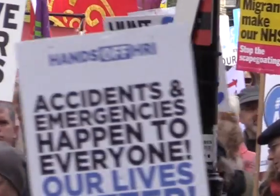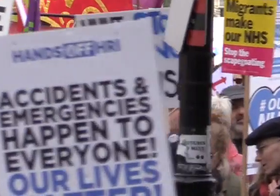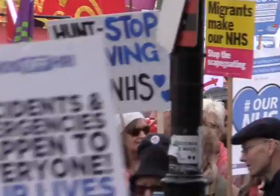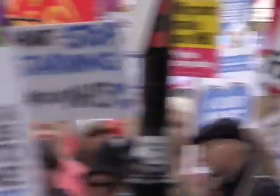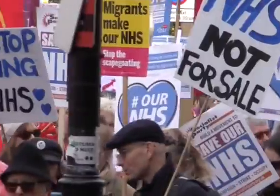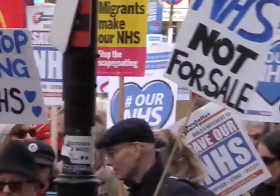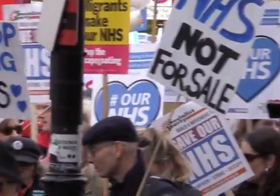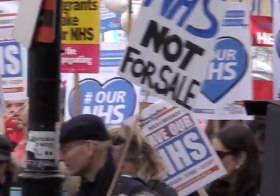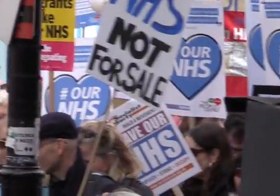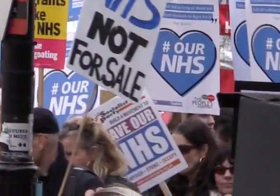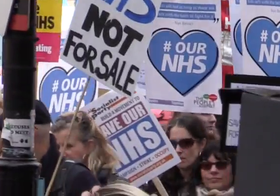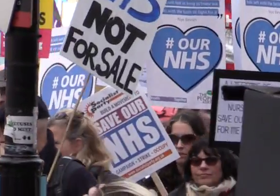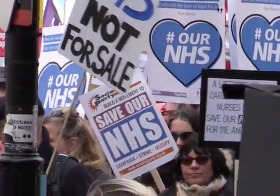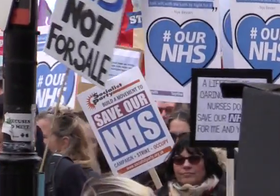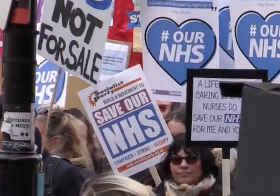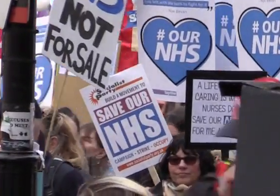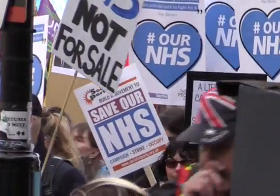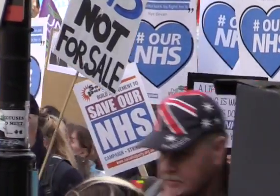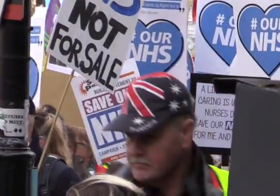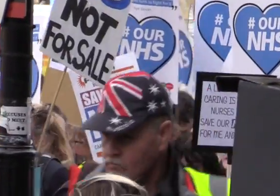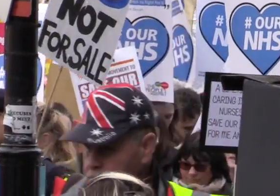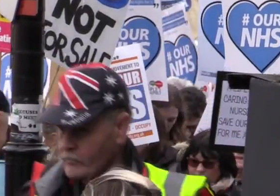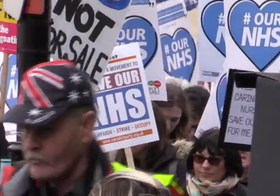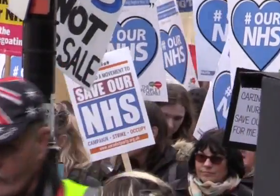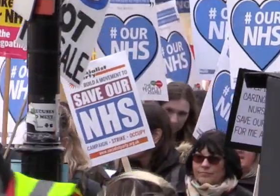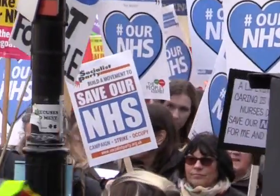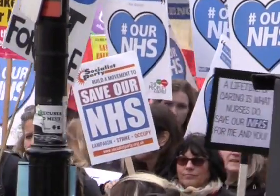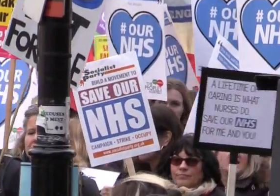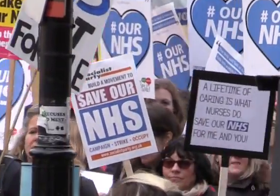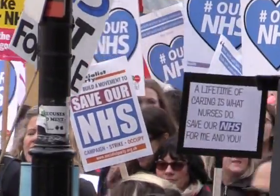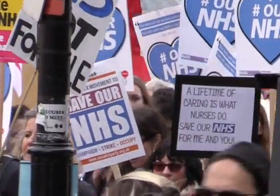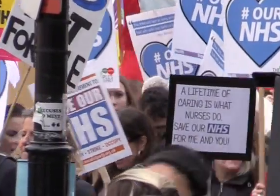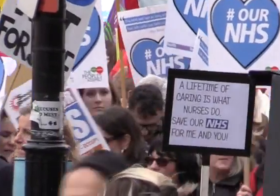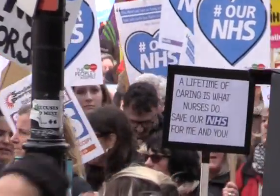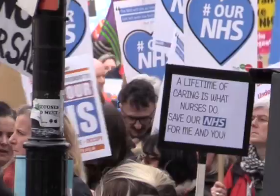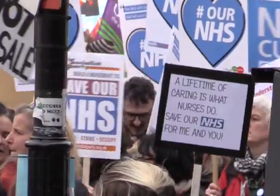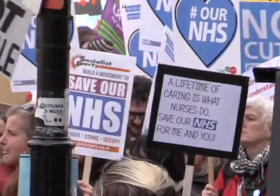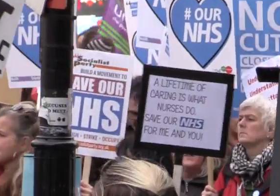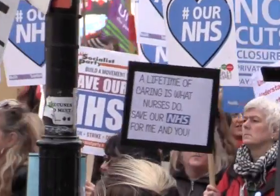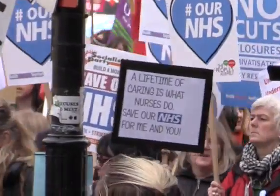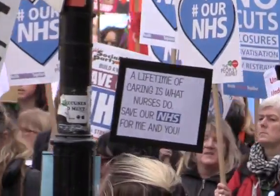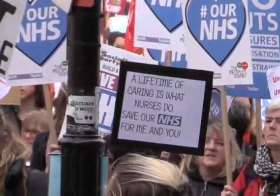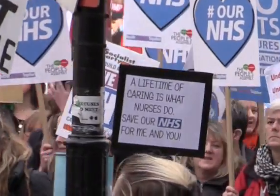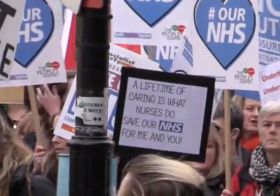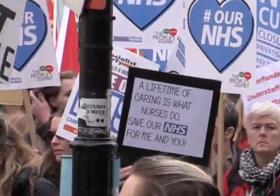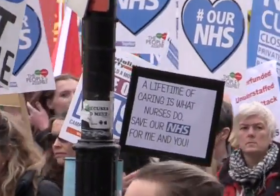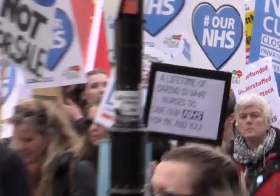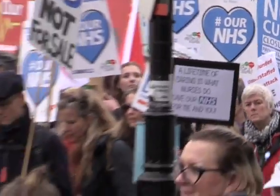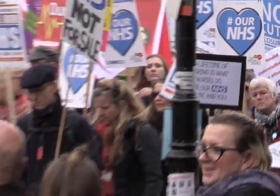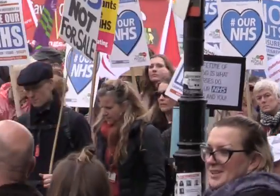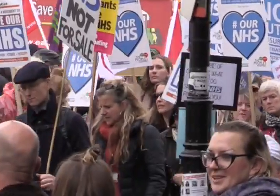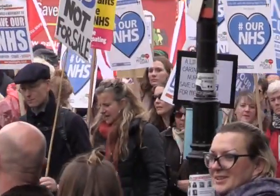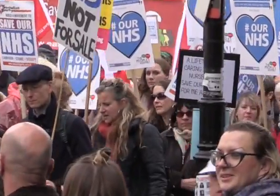of those organisations around our nation who are fighting to keep the NHS in